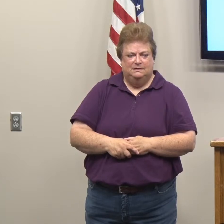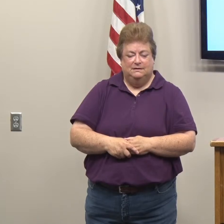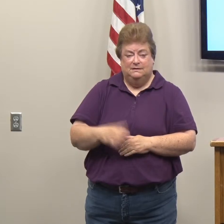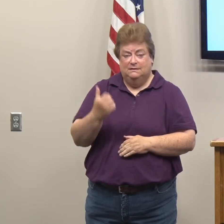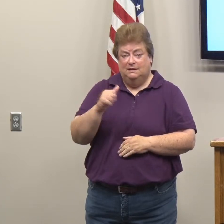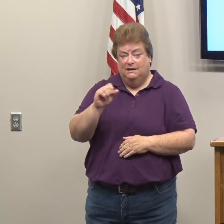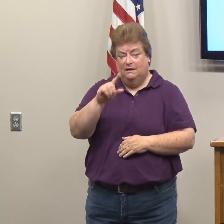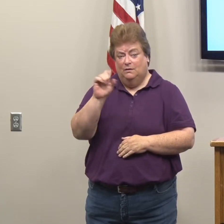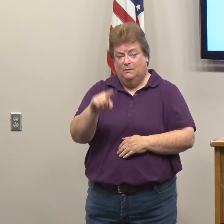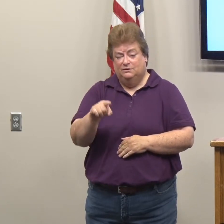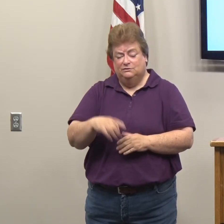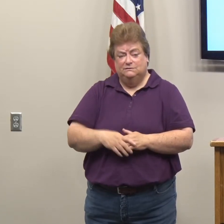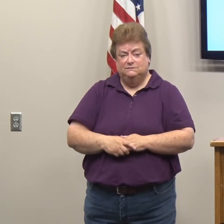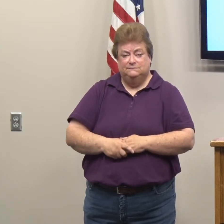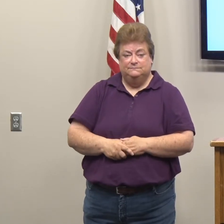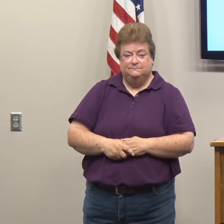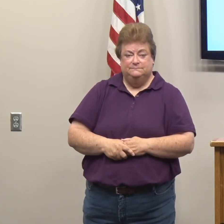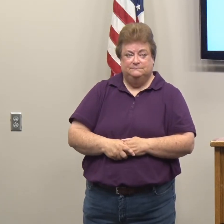Any other questions?